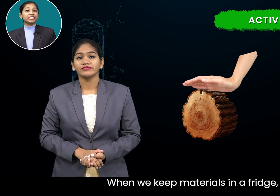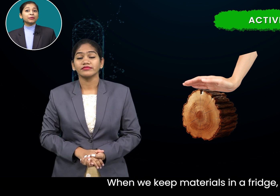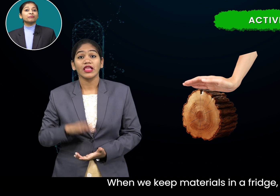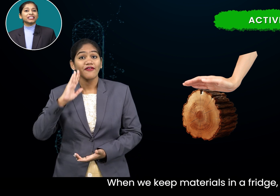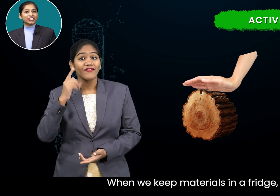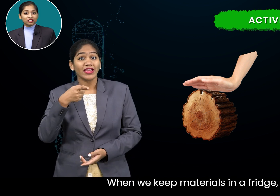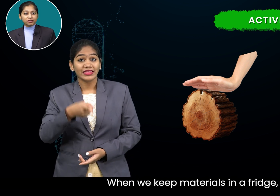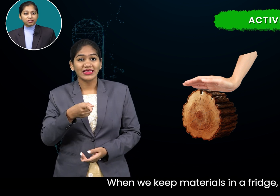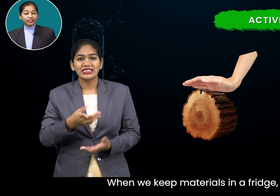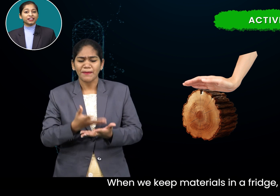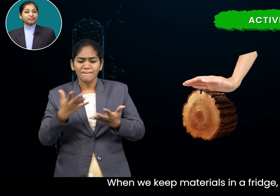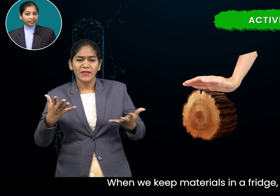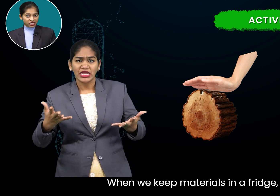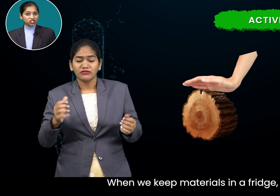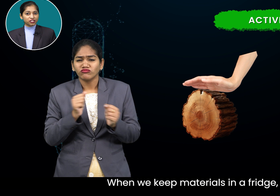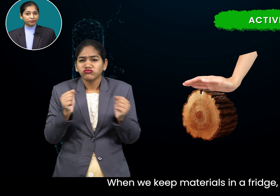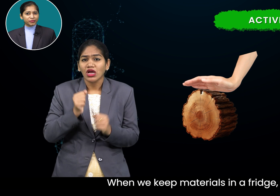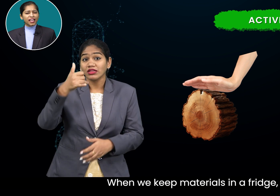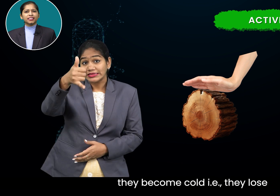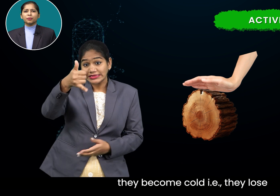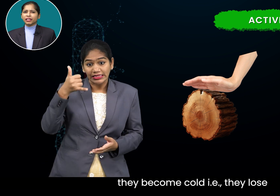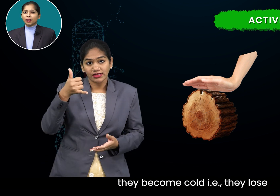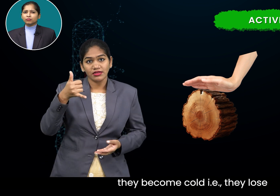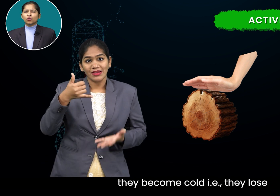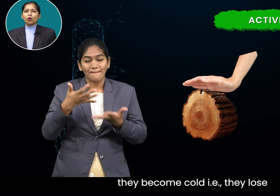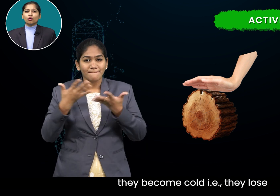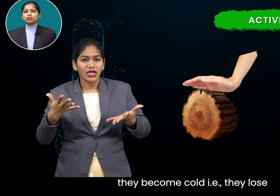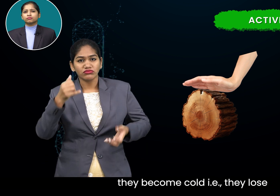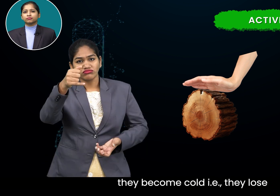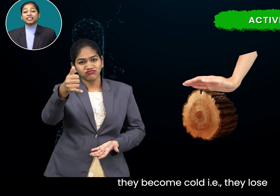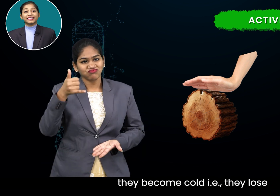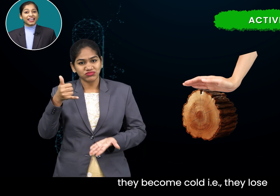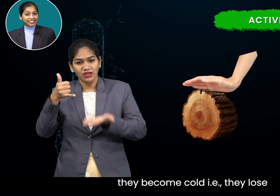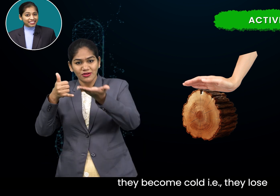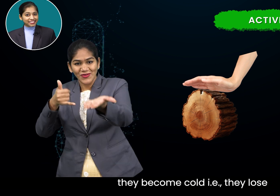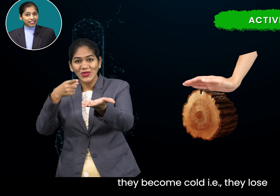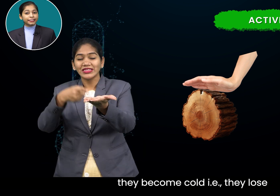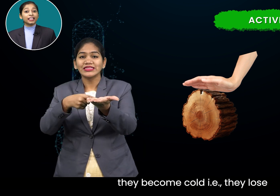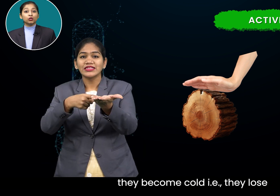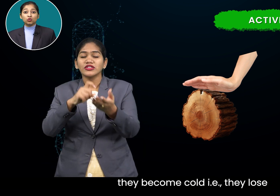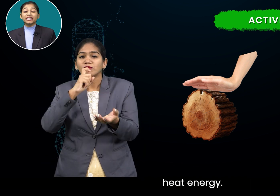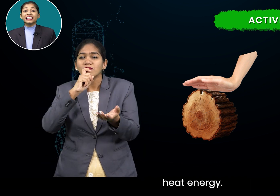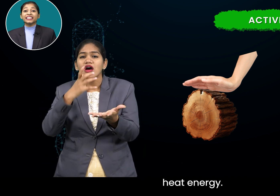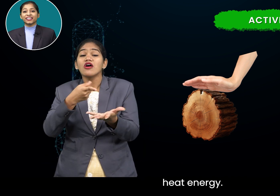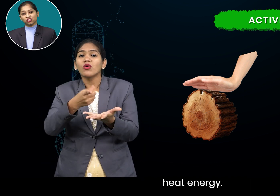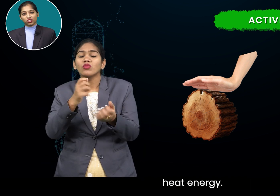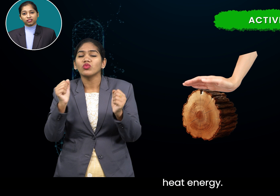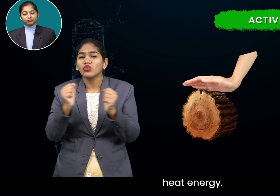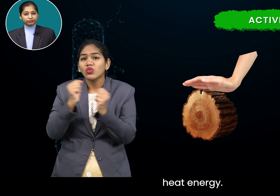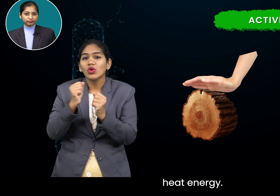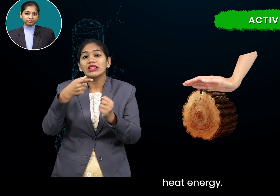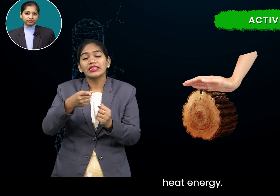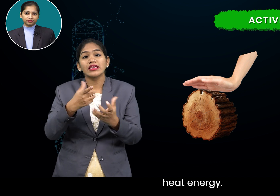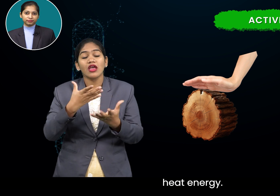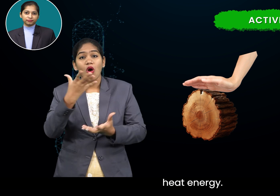When we keep materials in a fridge, they become cold. That is, they lose heat energy.